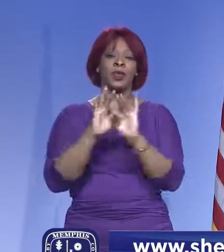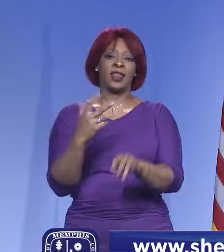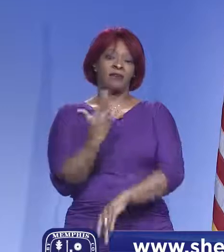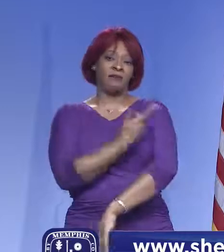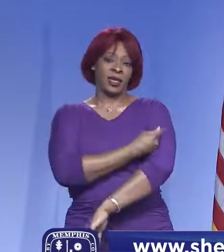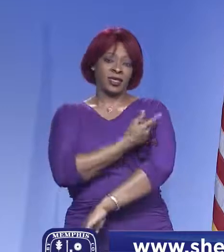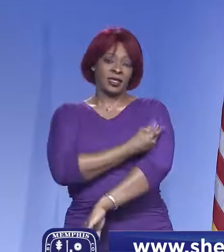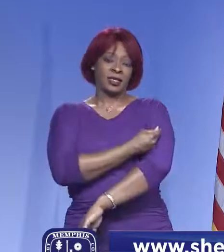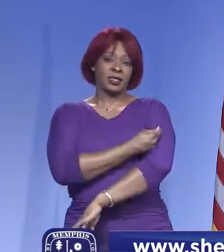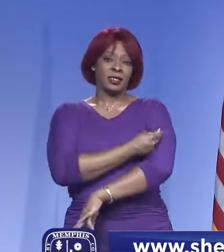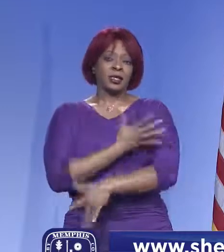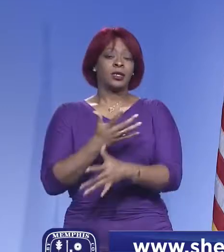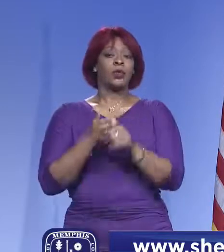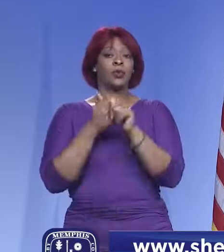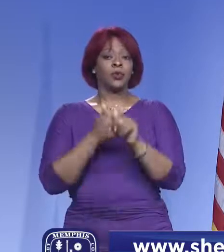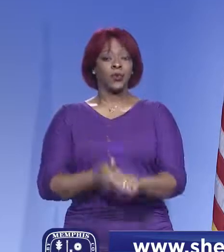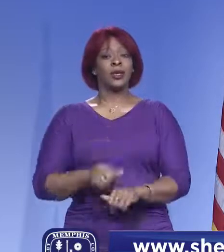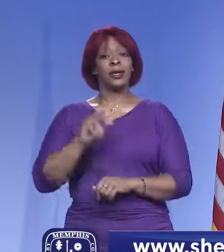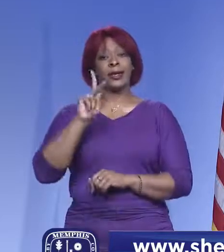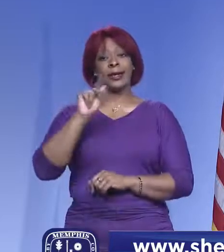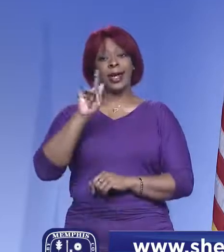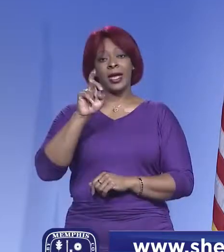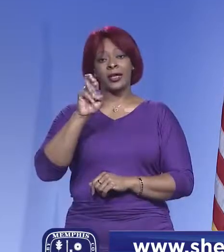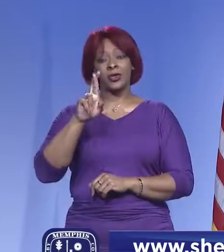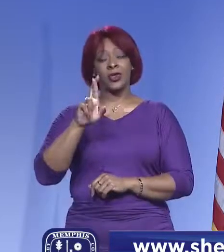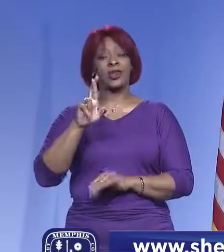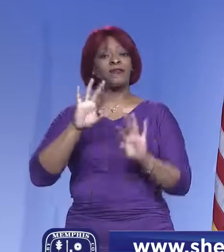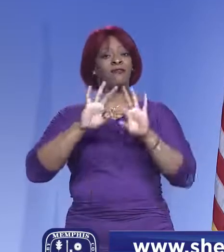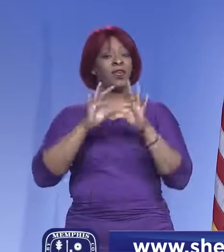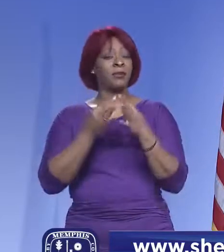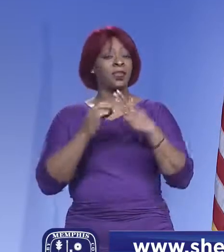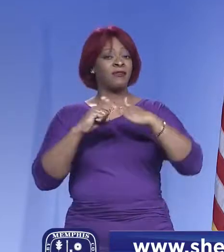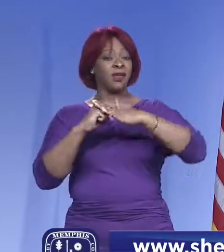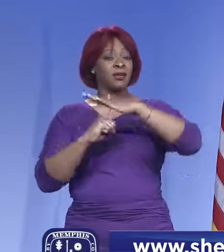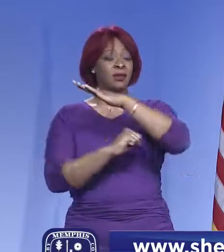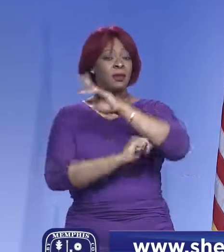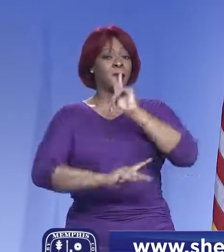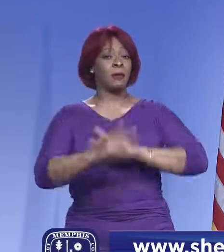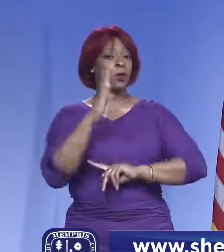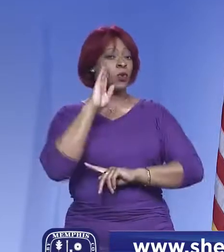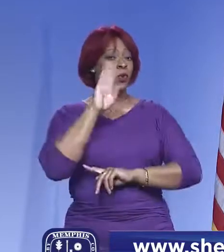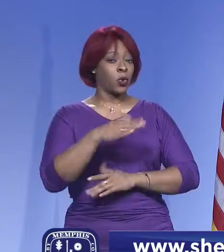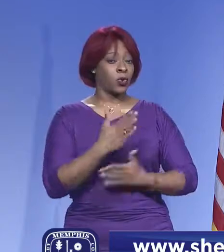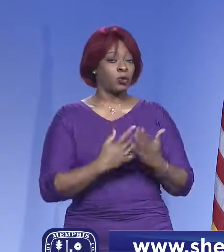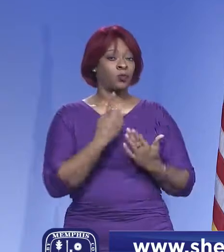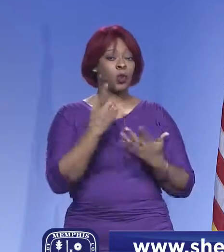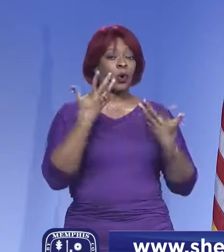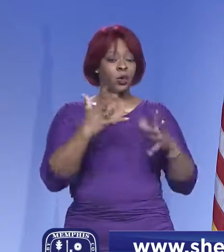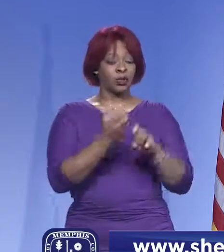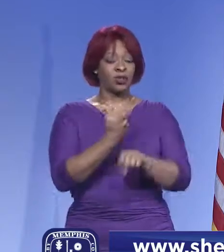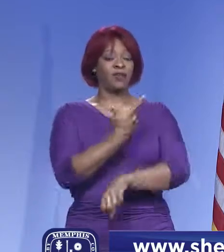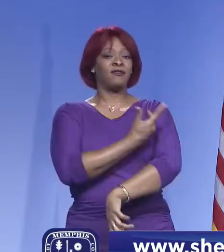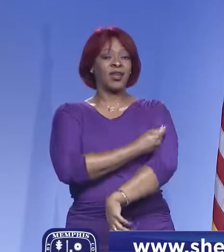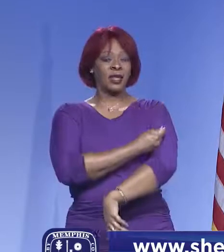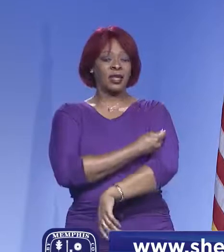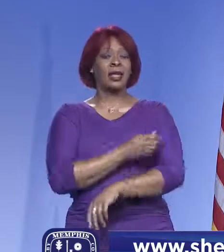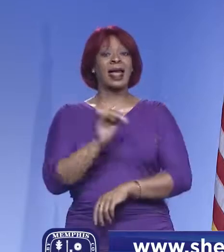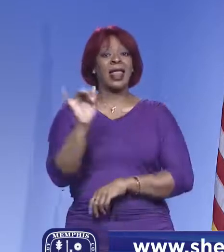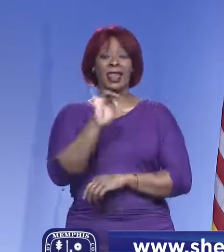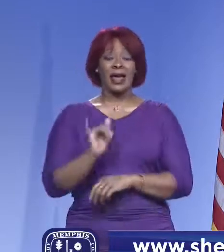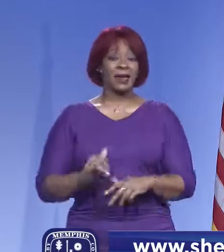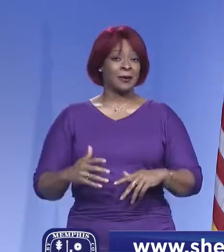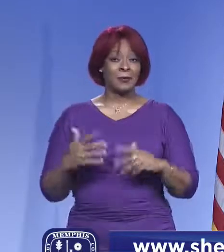vaccination. According to the Kaiser Family Foundation, people who know someone who have already received the vaccine are more than